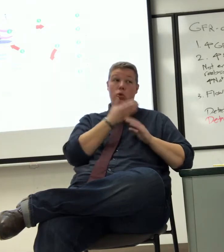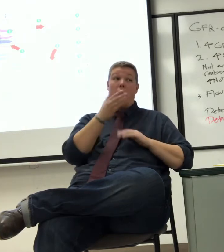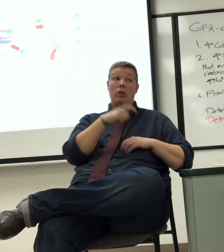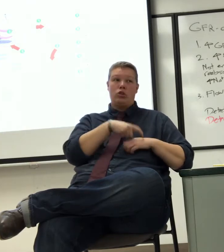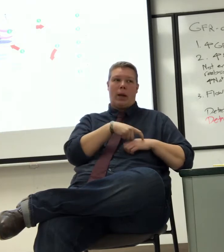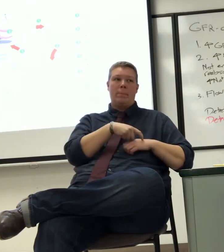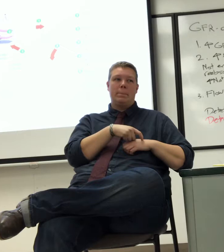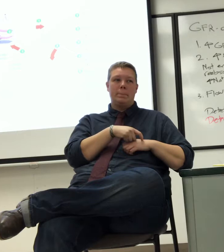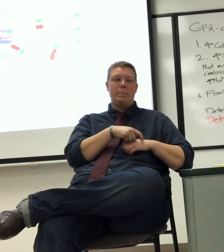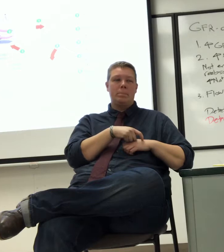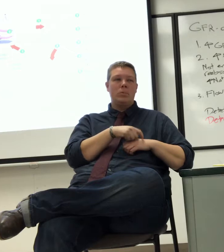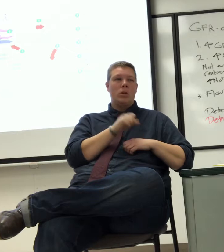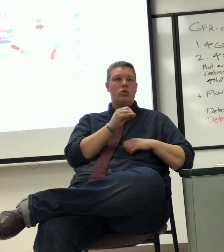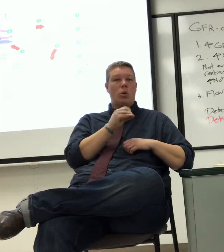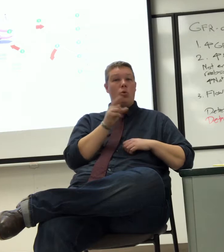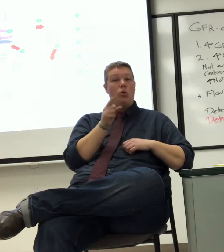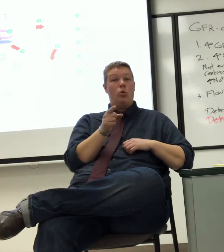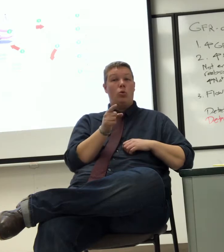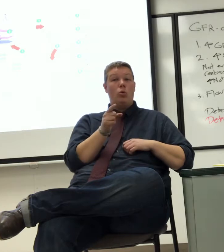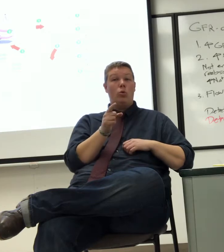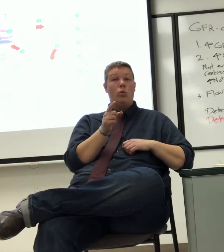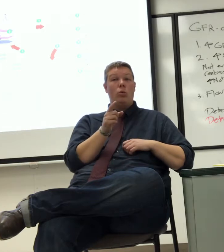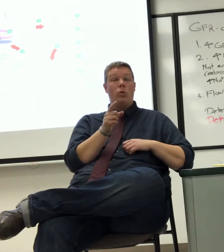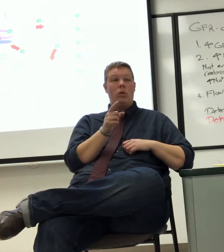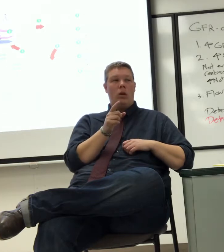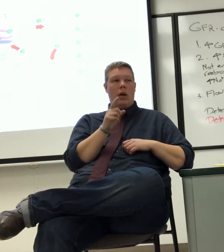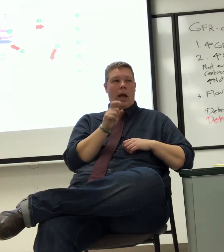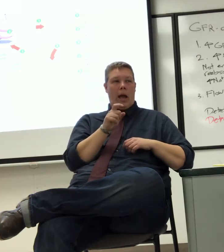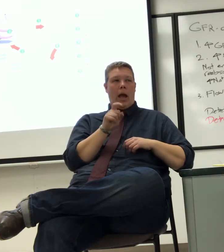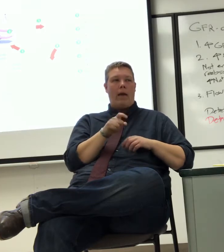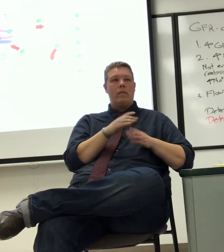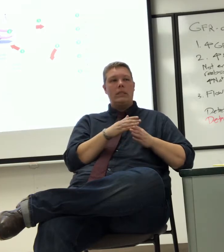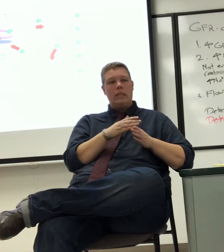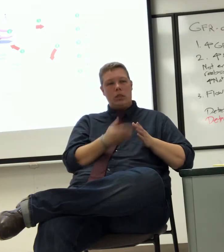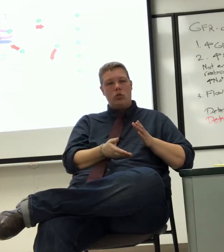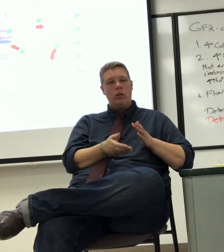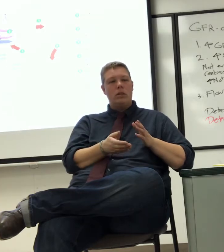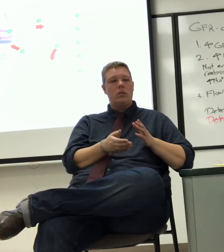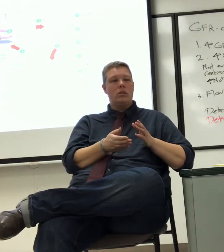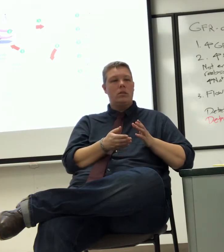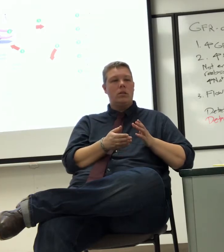So you have decreased